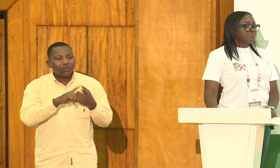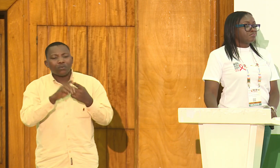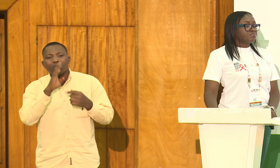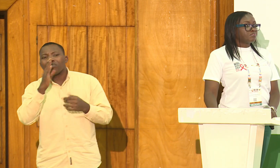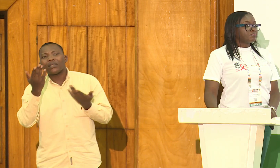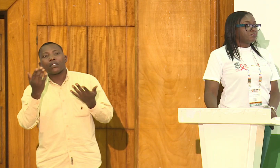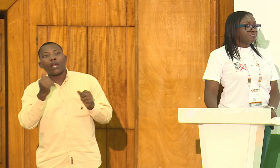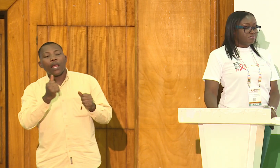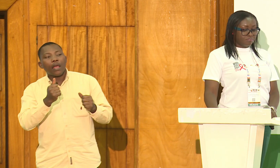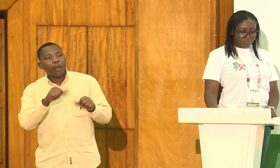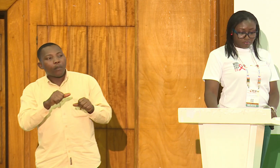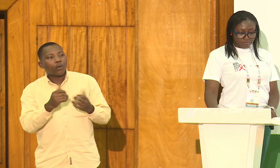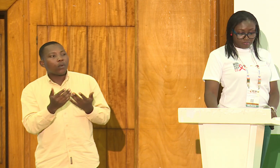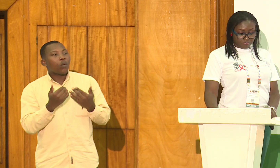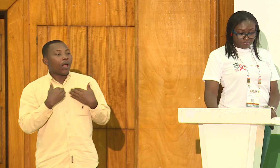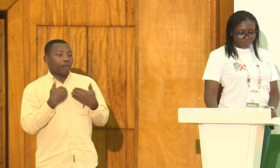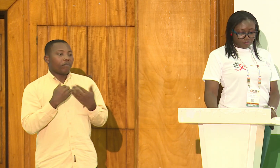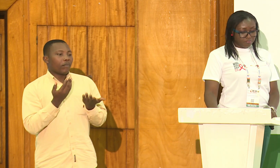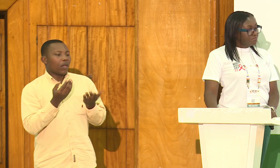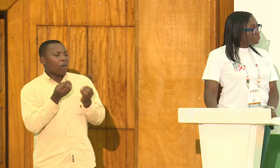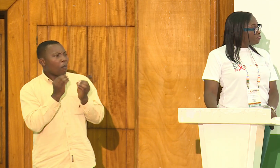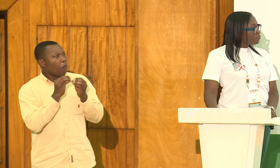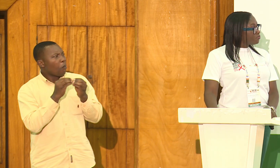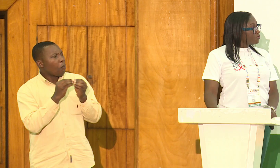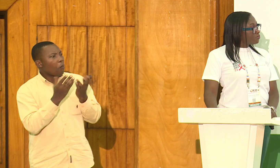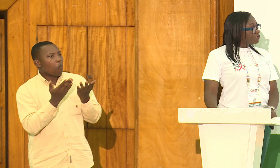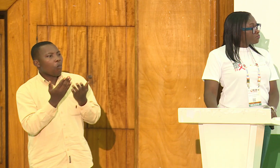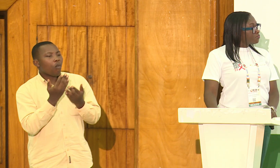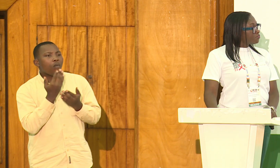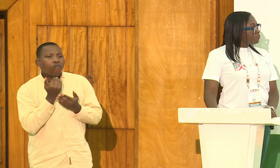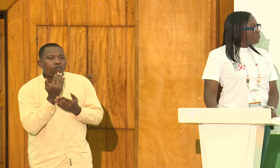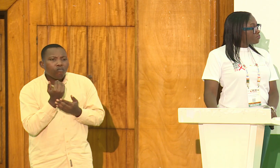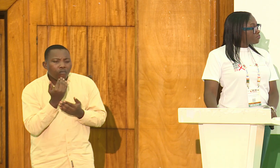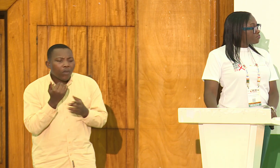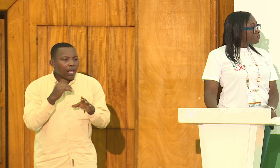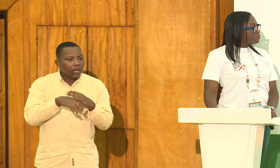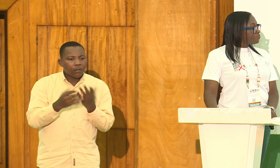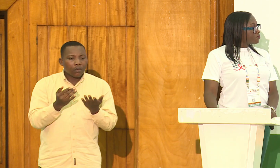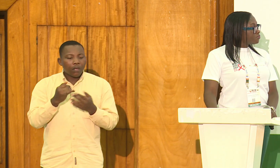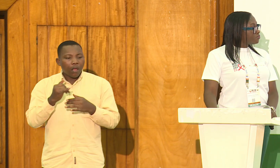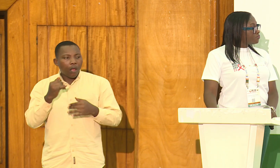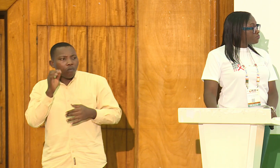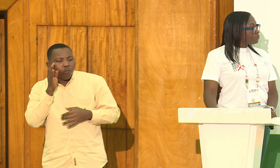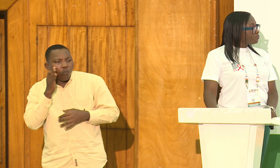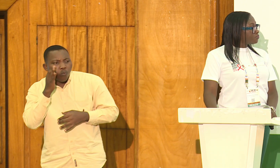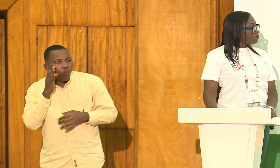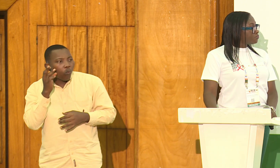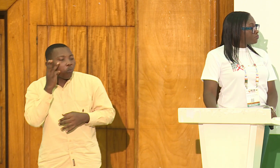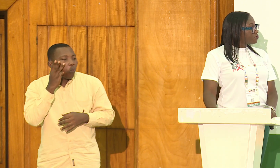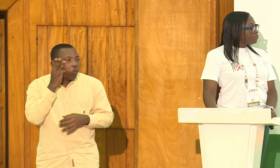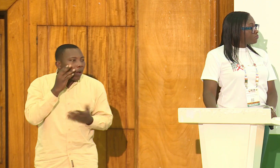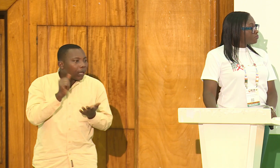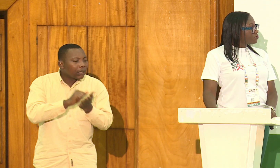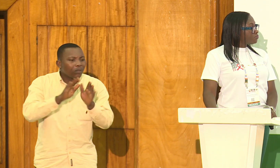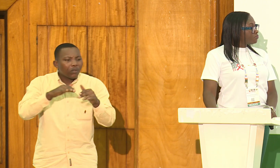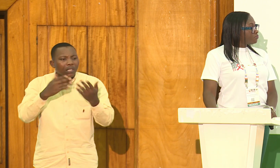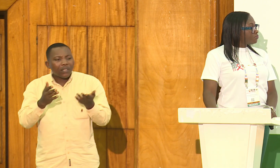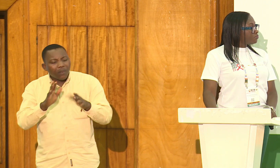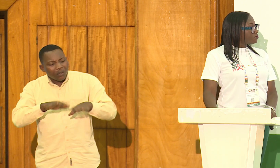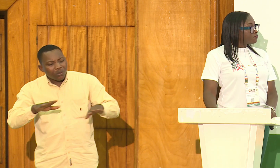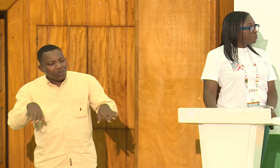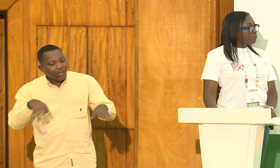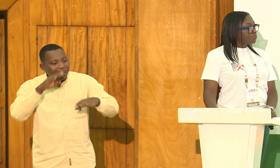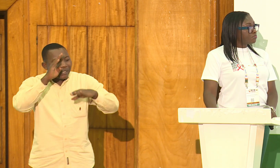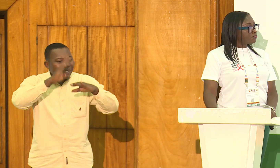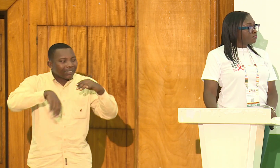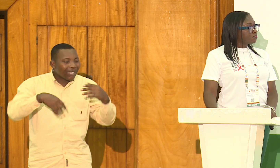give you an example, there's more sugar in juice that we give our children every day than a Coke. So there's a lot of